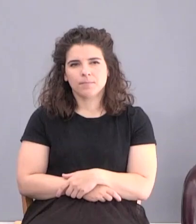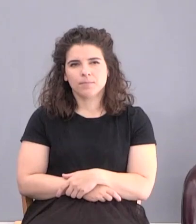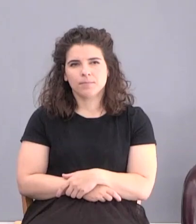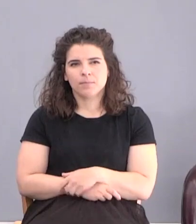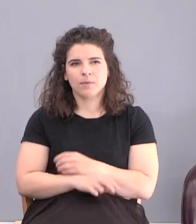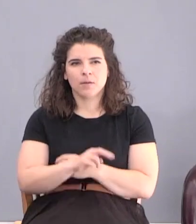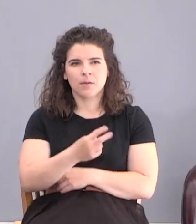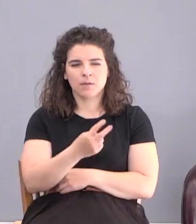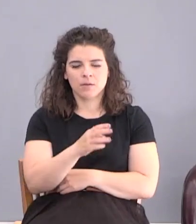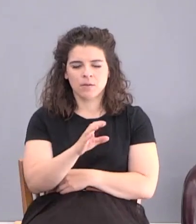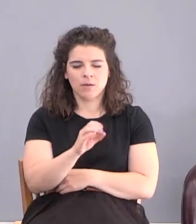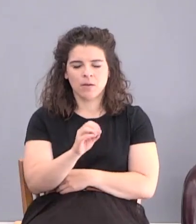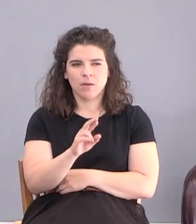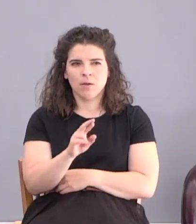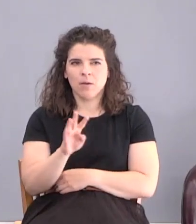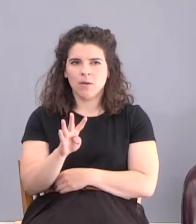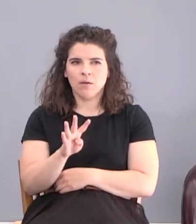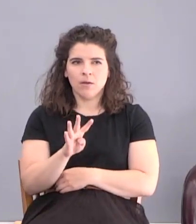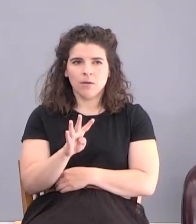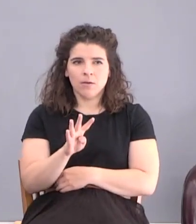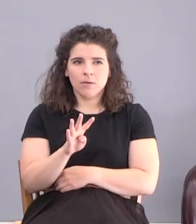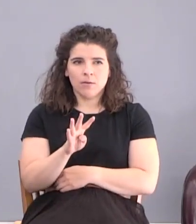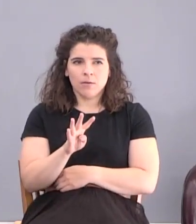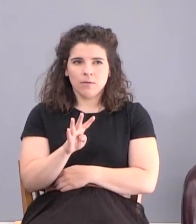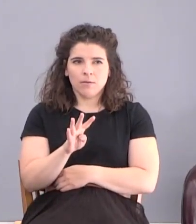In 2 Corinthians chapter 4,